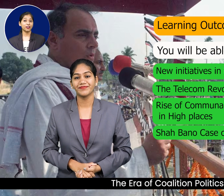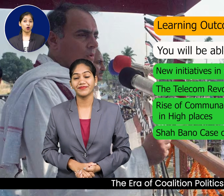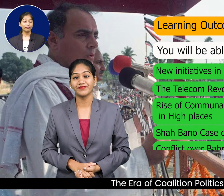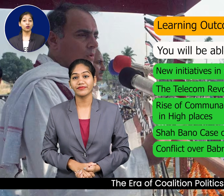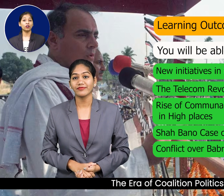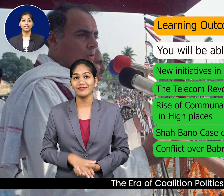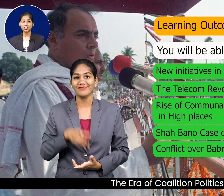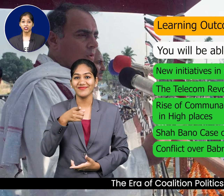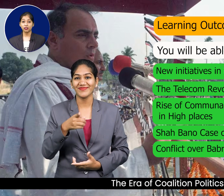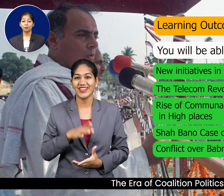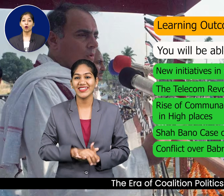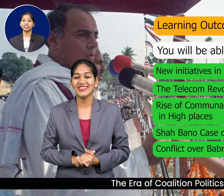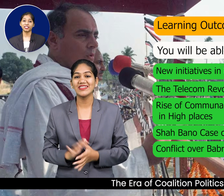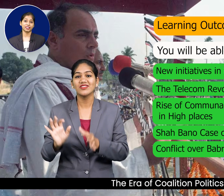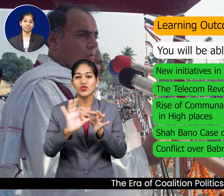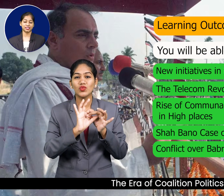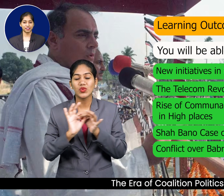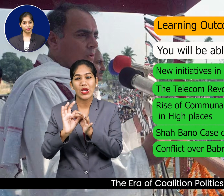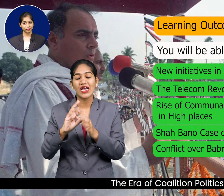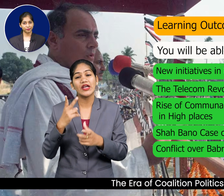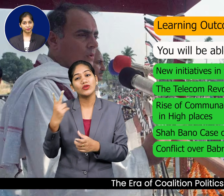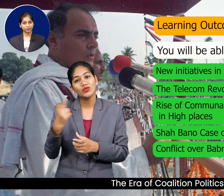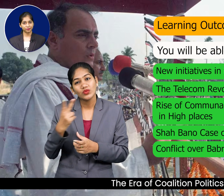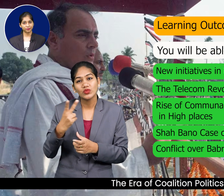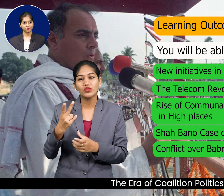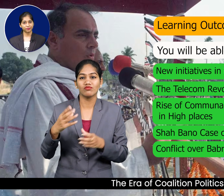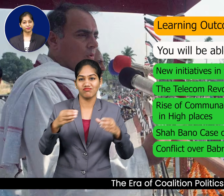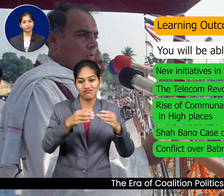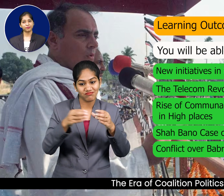The era of coalition politics.